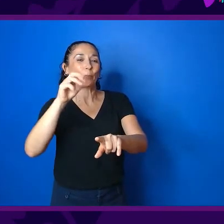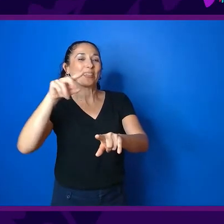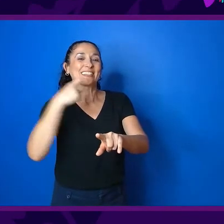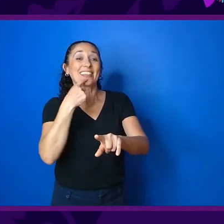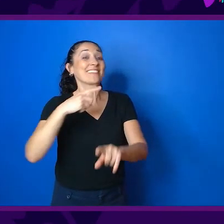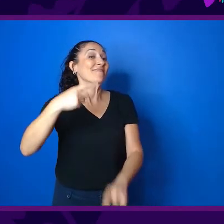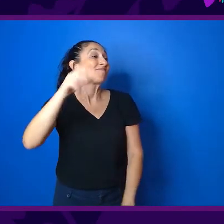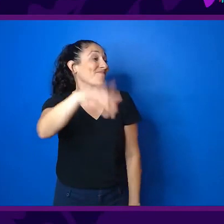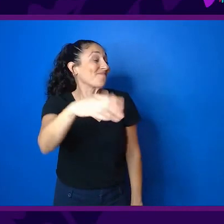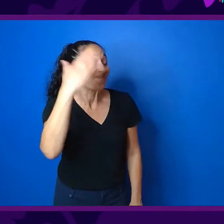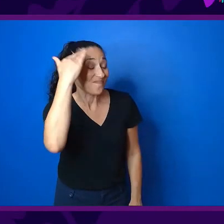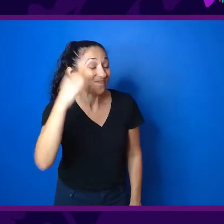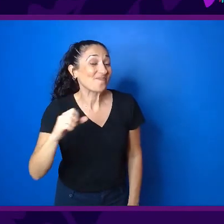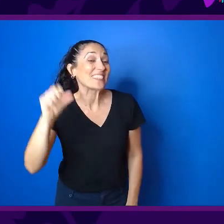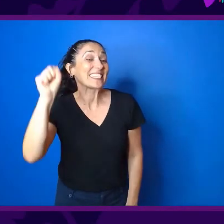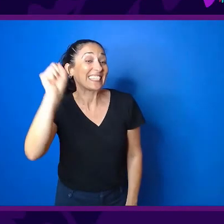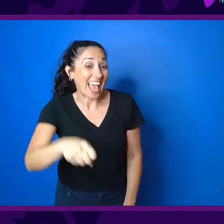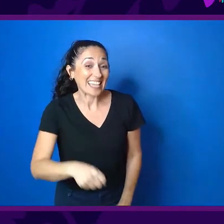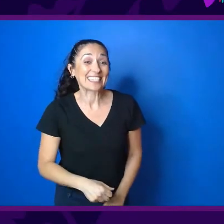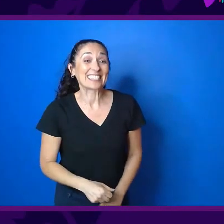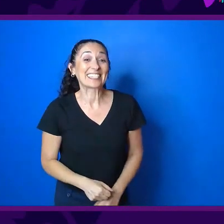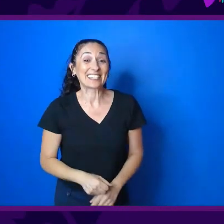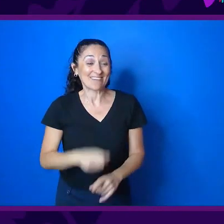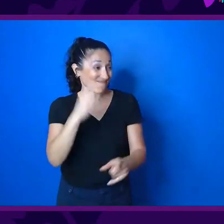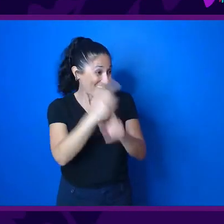home movie footage, right, Pete?